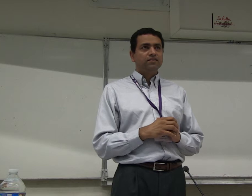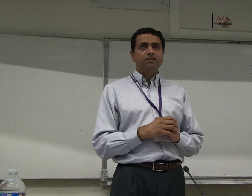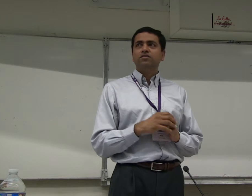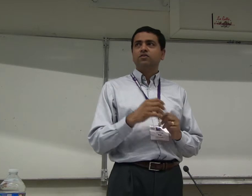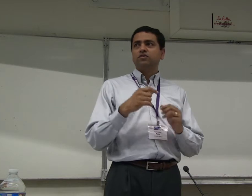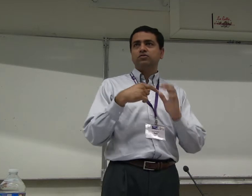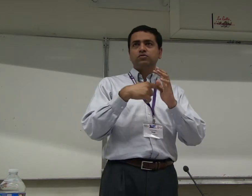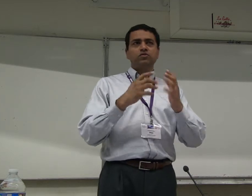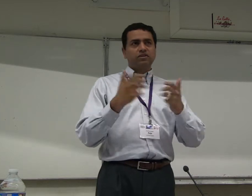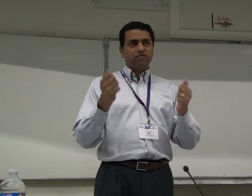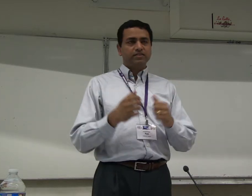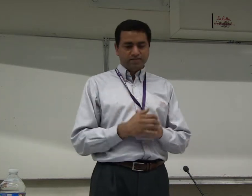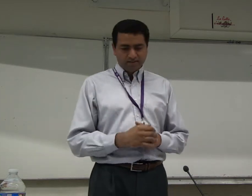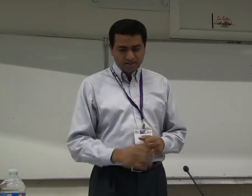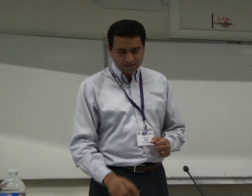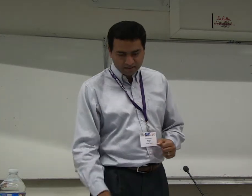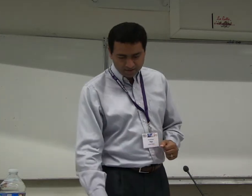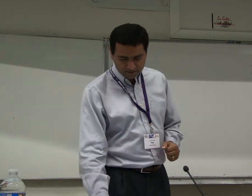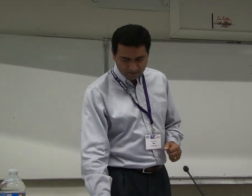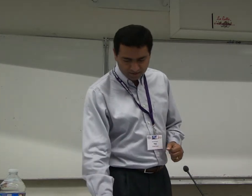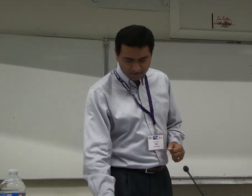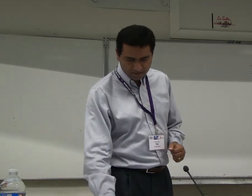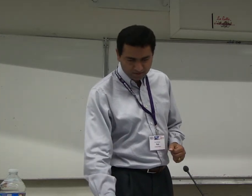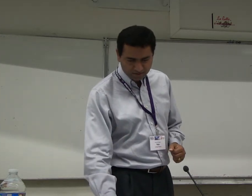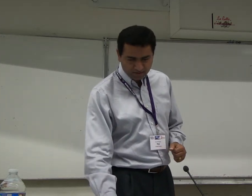same at the same time, as you see here.